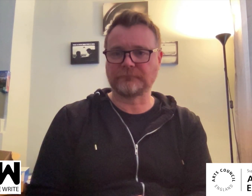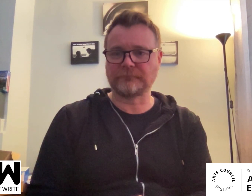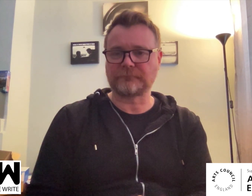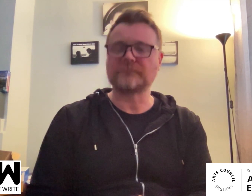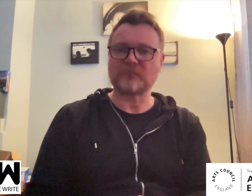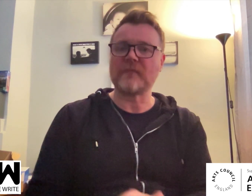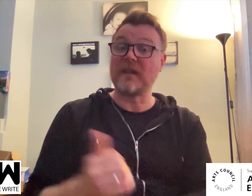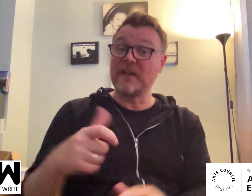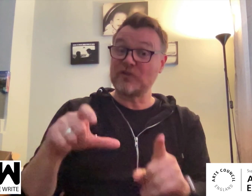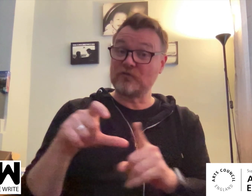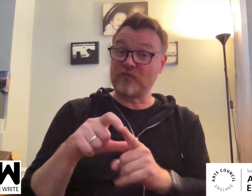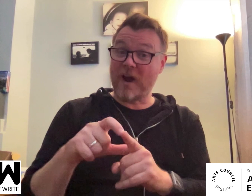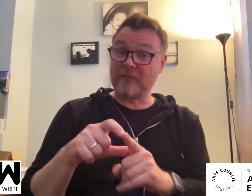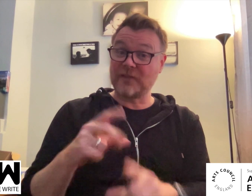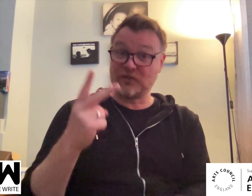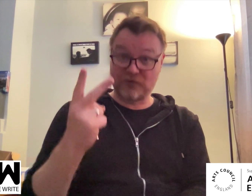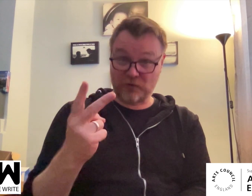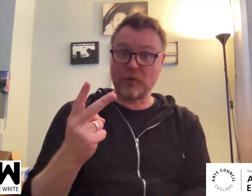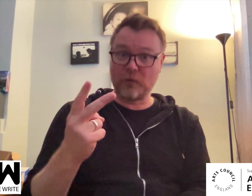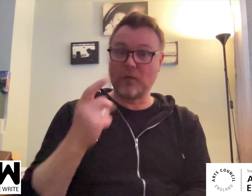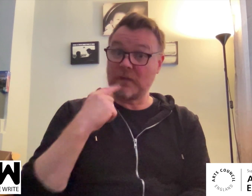editor. Draft 2,